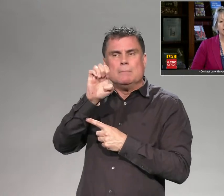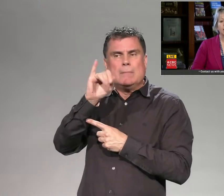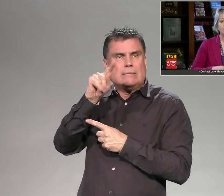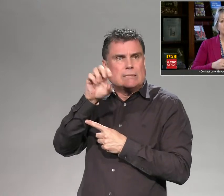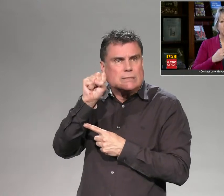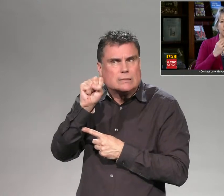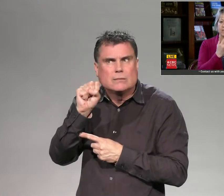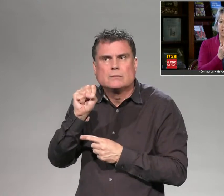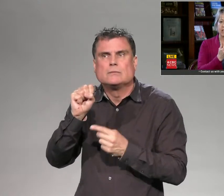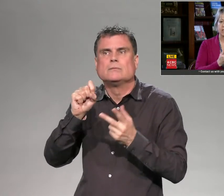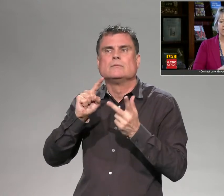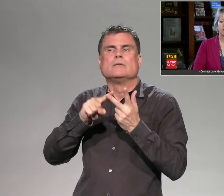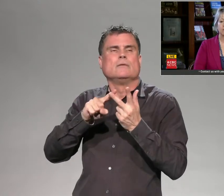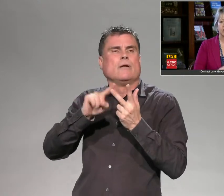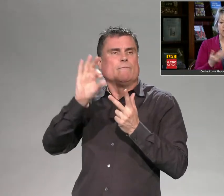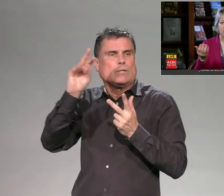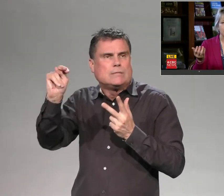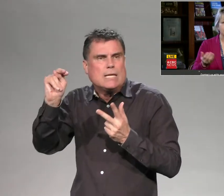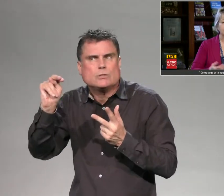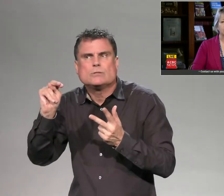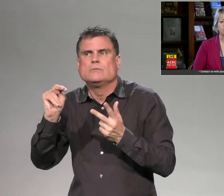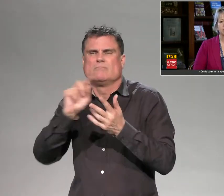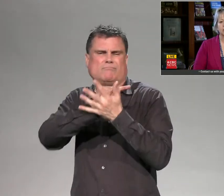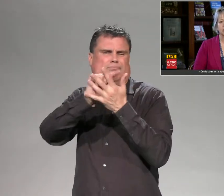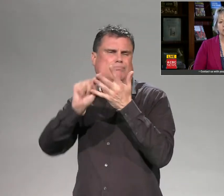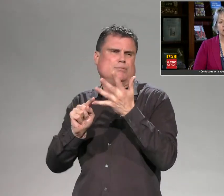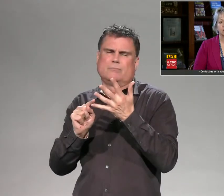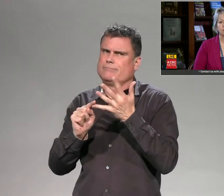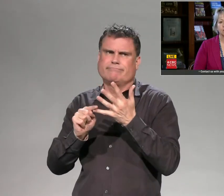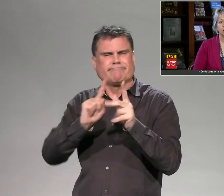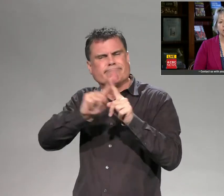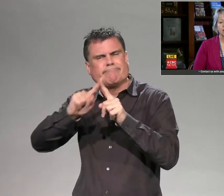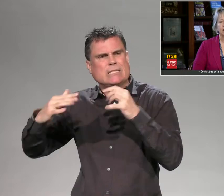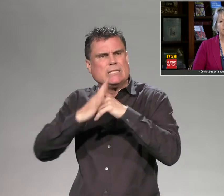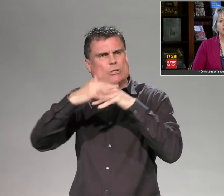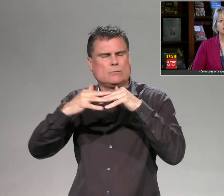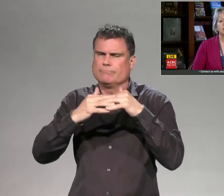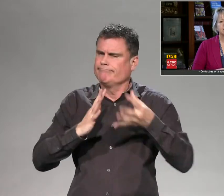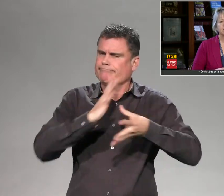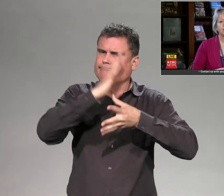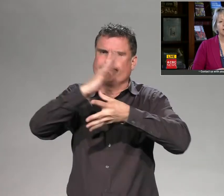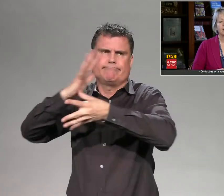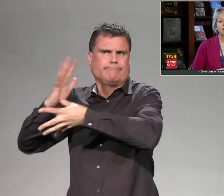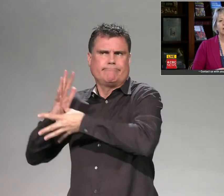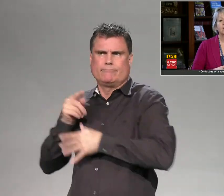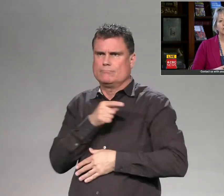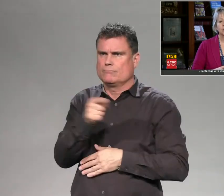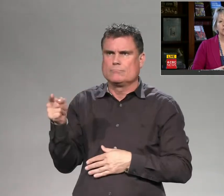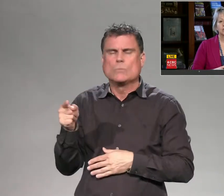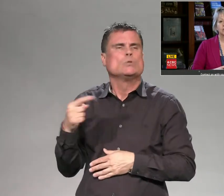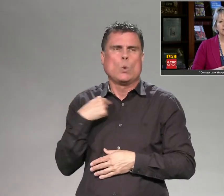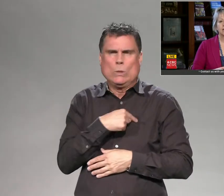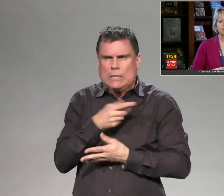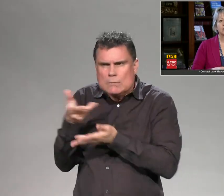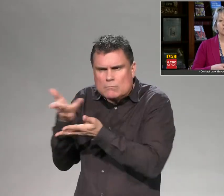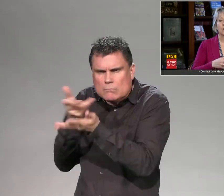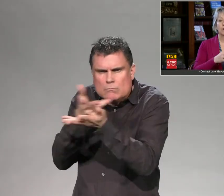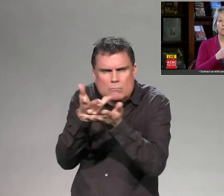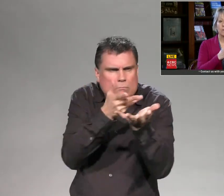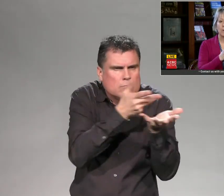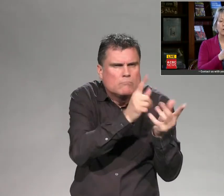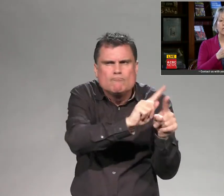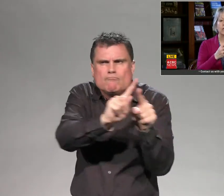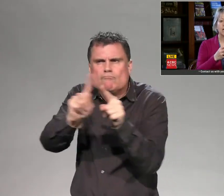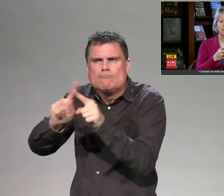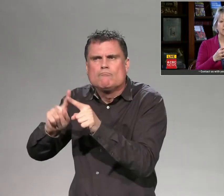way, and we started with our partners in the First Nations Health Authority by identifying those nations that are